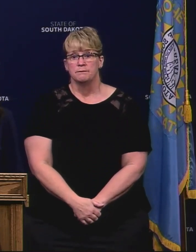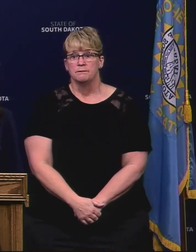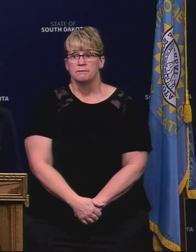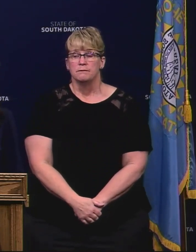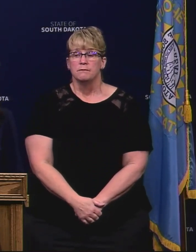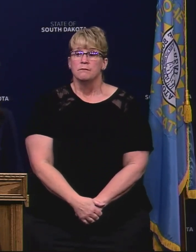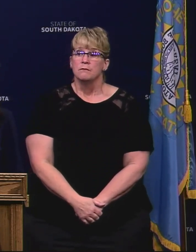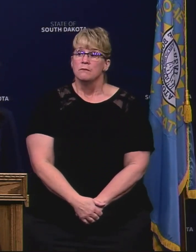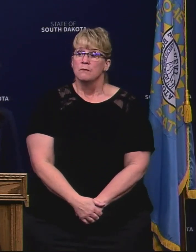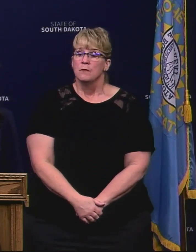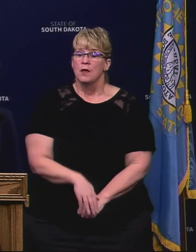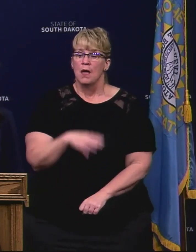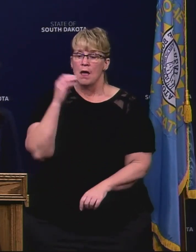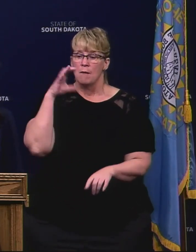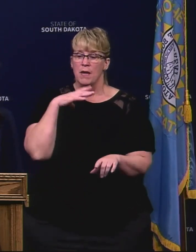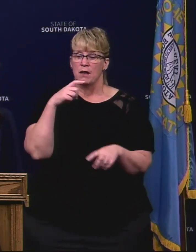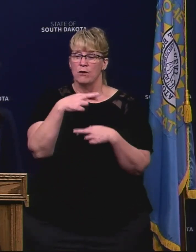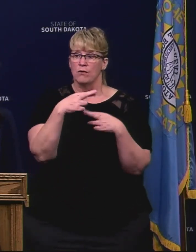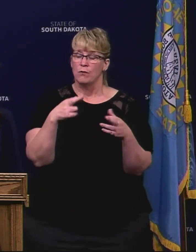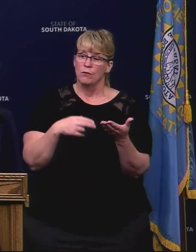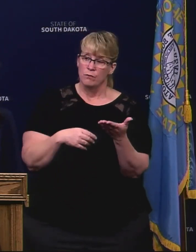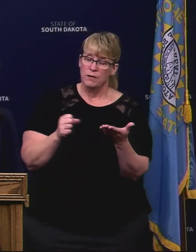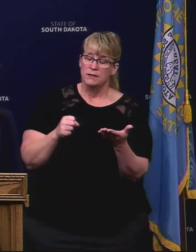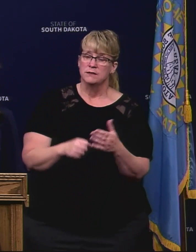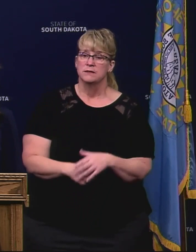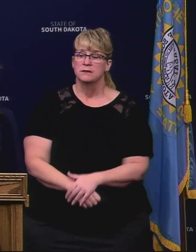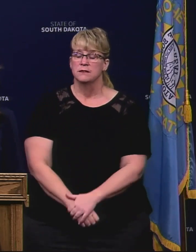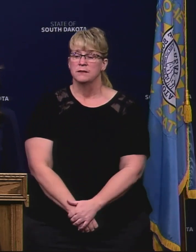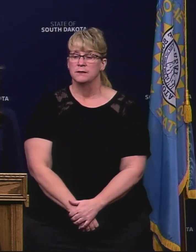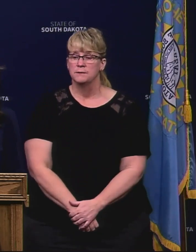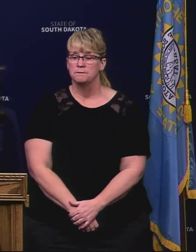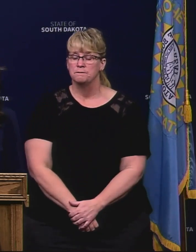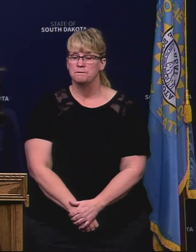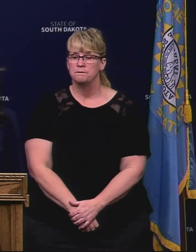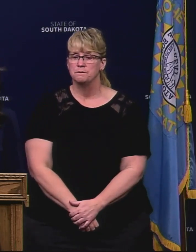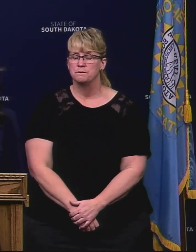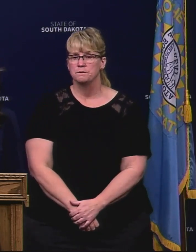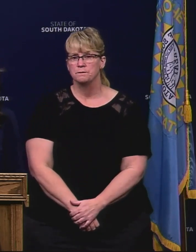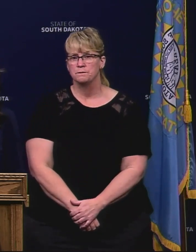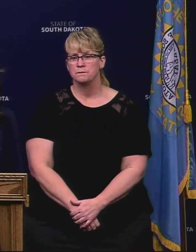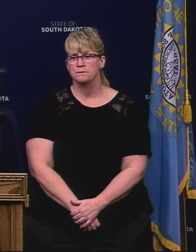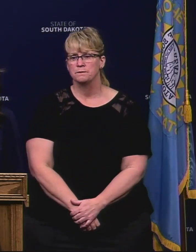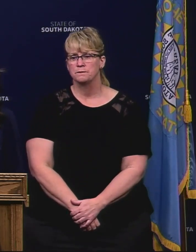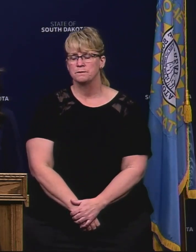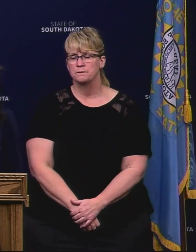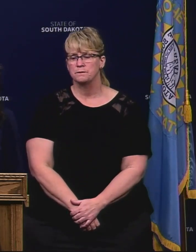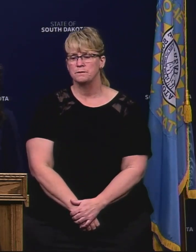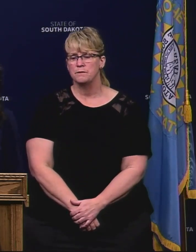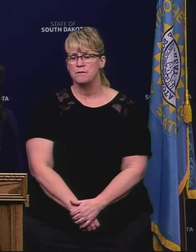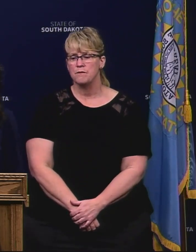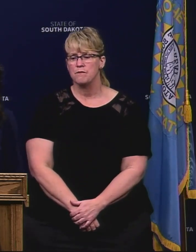Ma'am. Yes. Joseph with Capital Journal. How much of that money